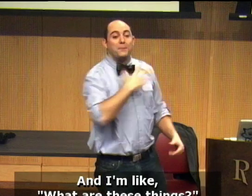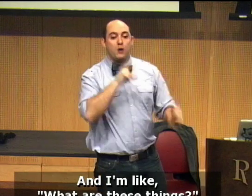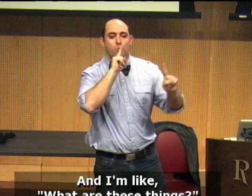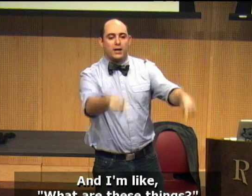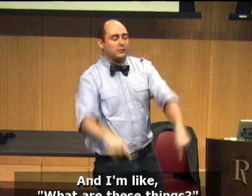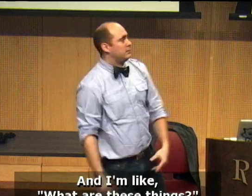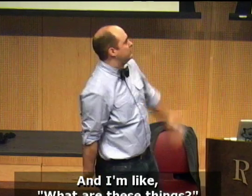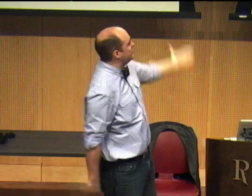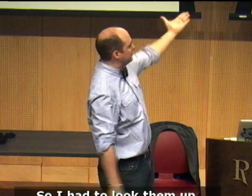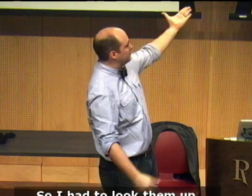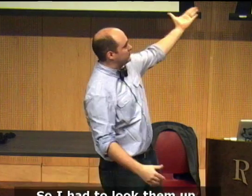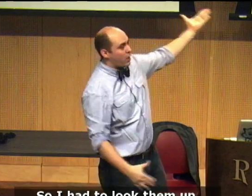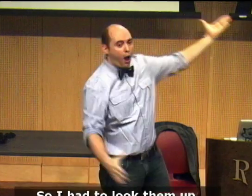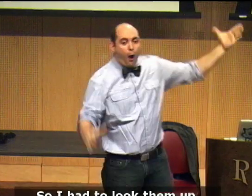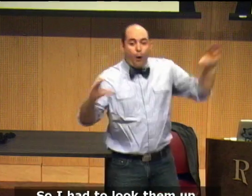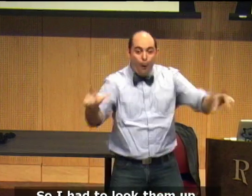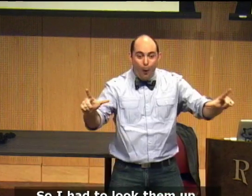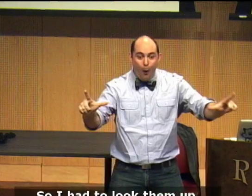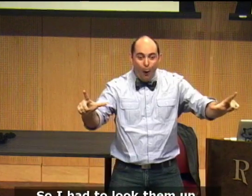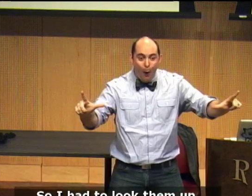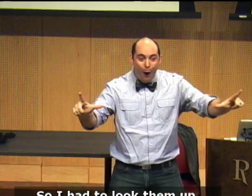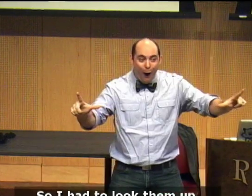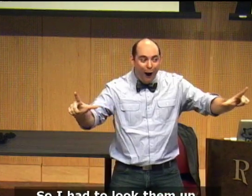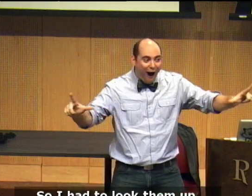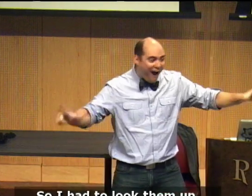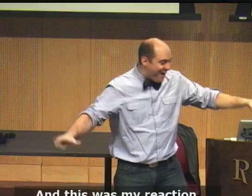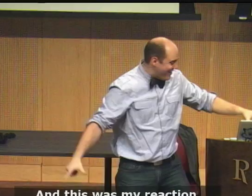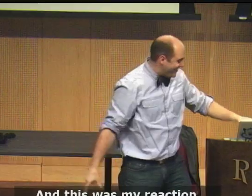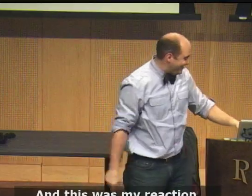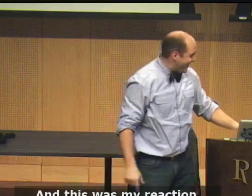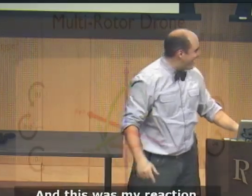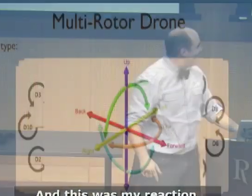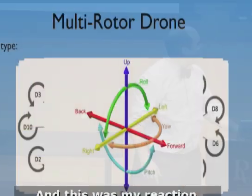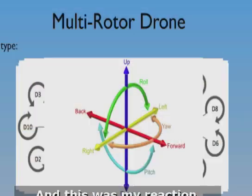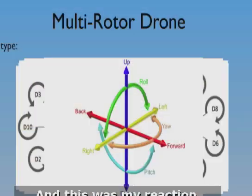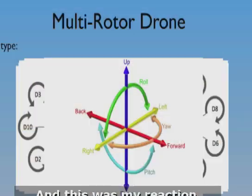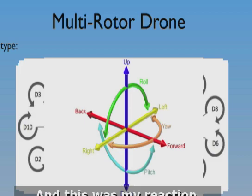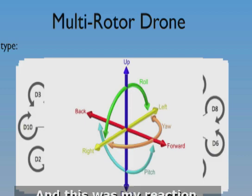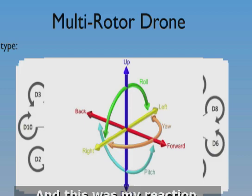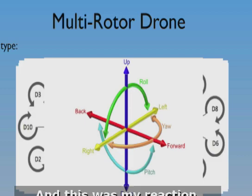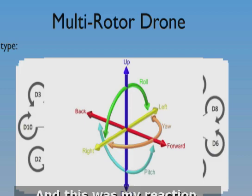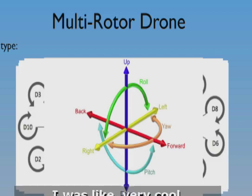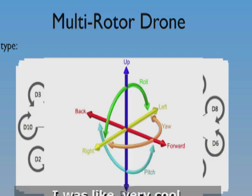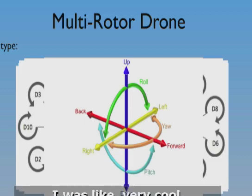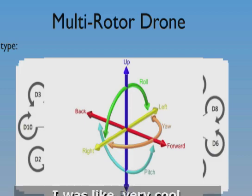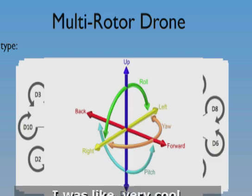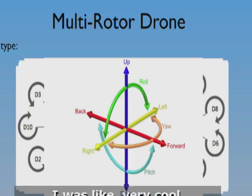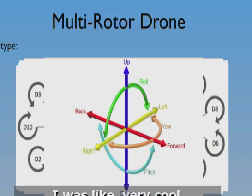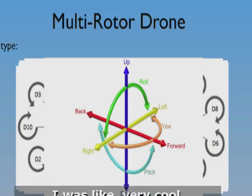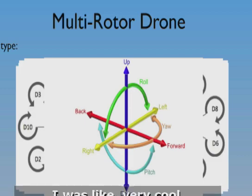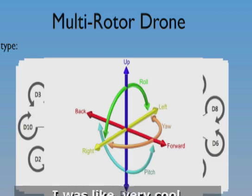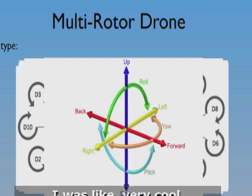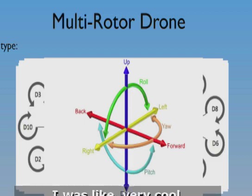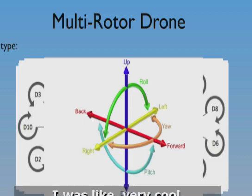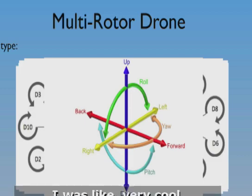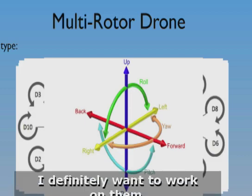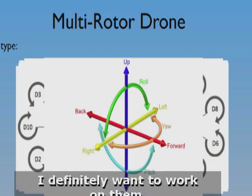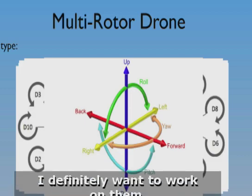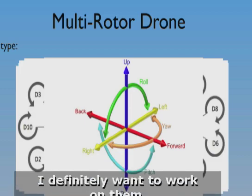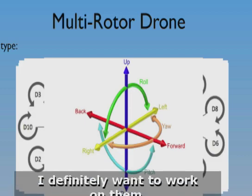these things? So I had to look them up, and this was my reaction. I was like, very cool. I definitely want to